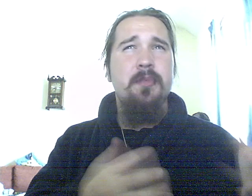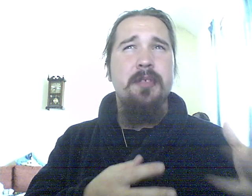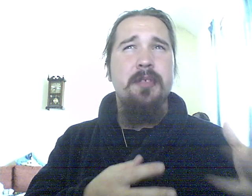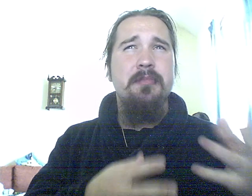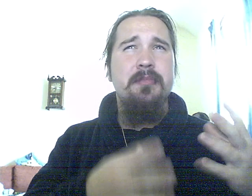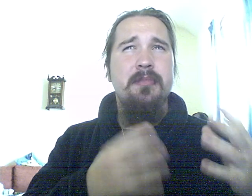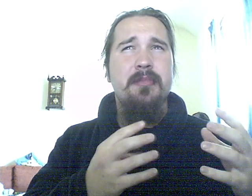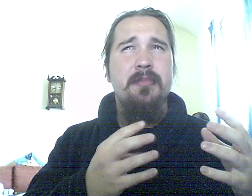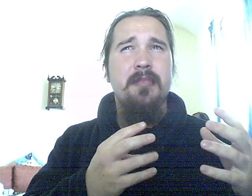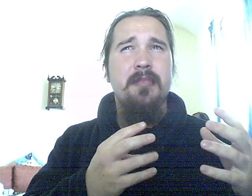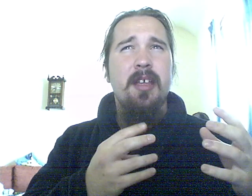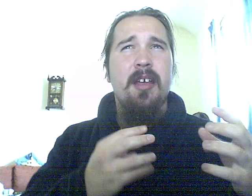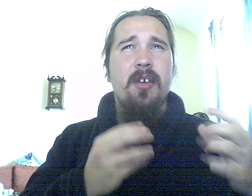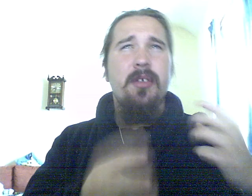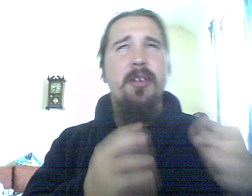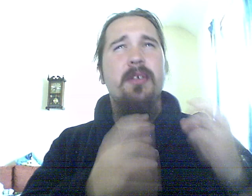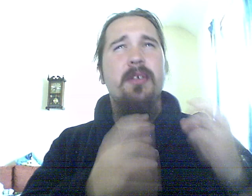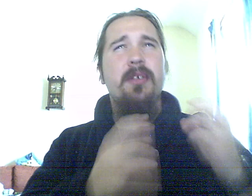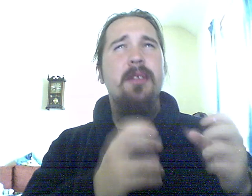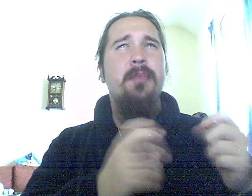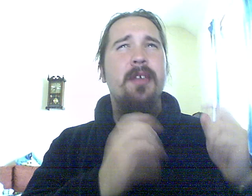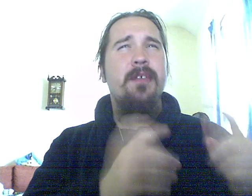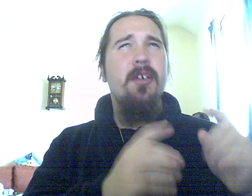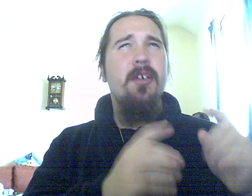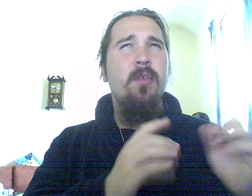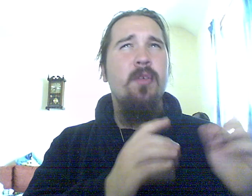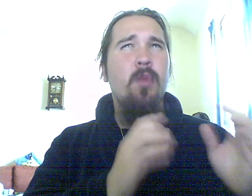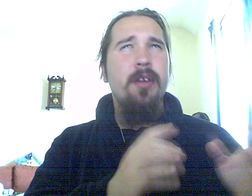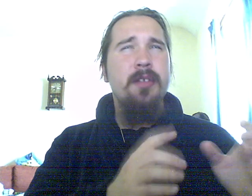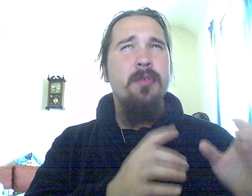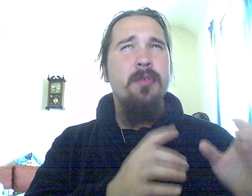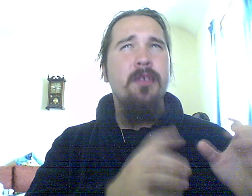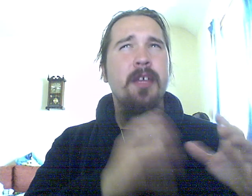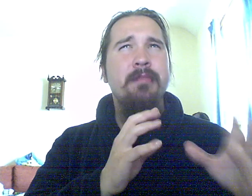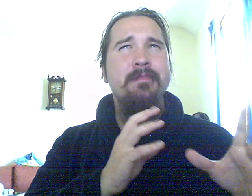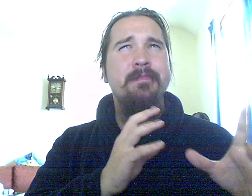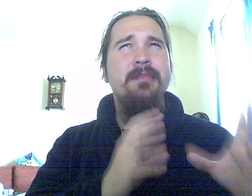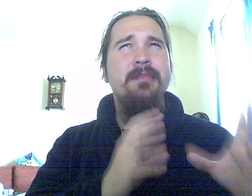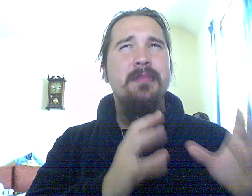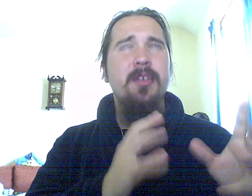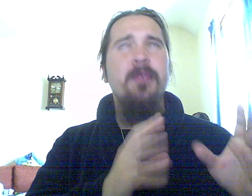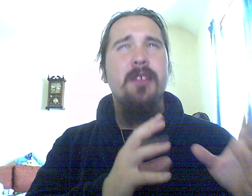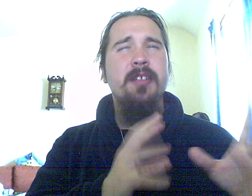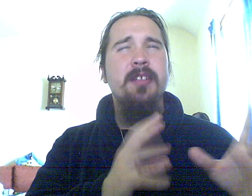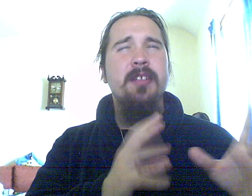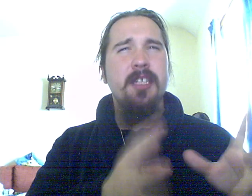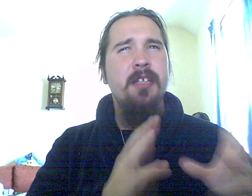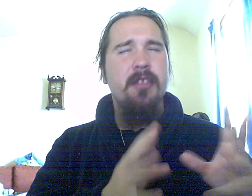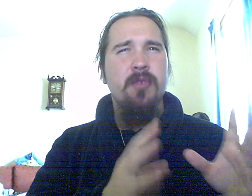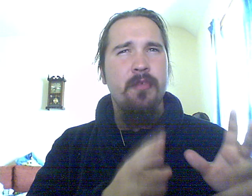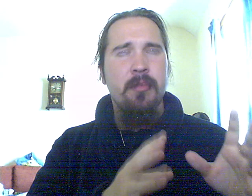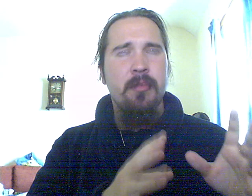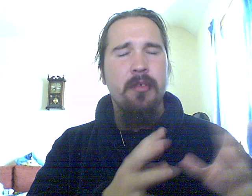but although you can't really put your finger on what needs improving, you do feel there's room for